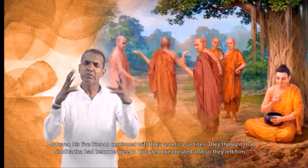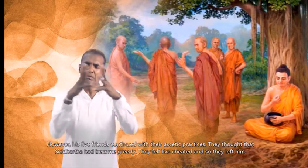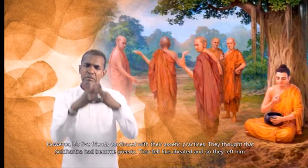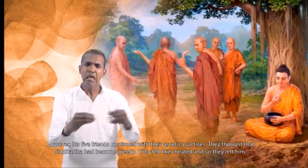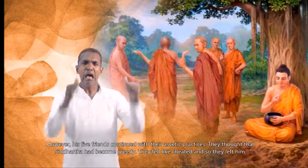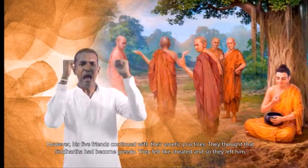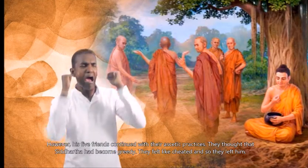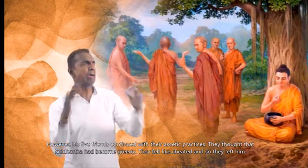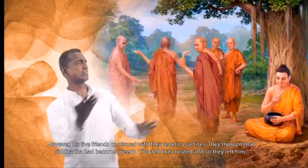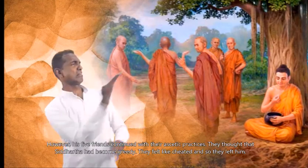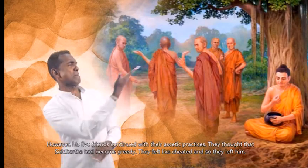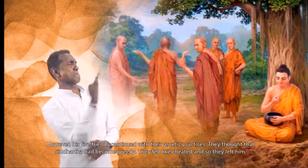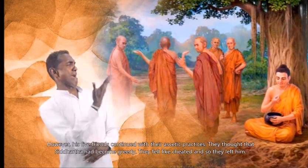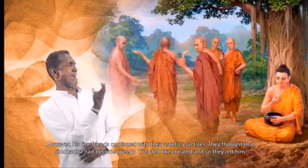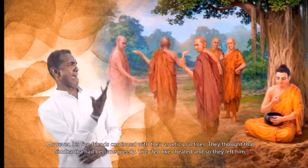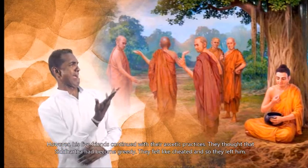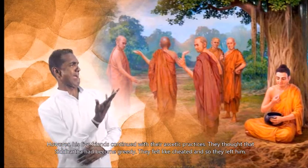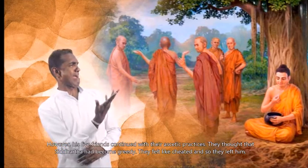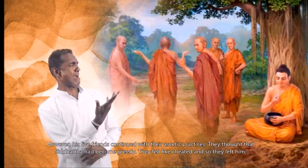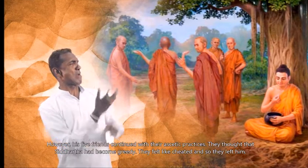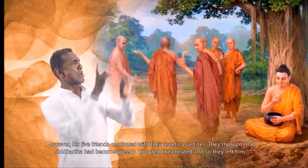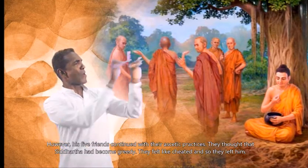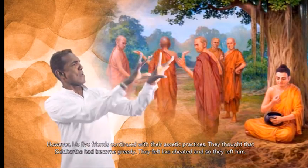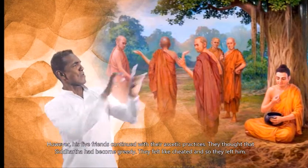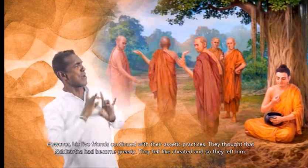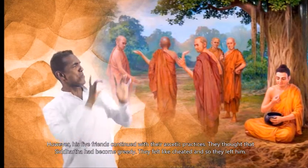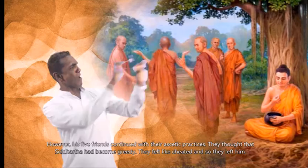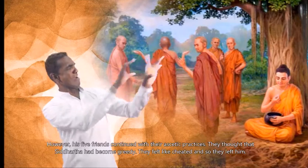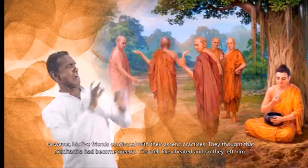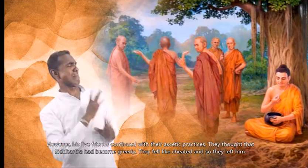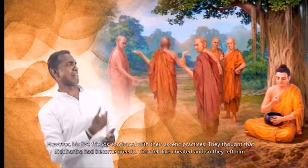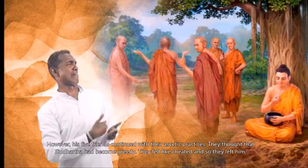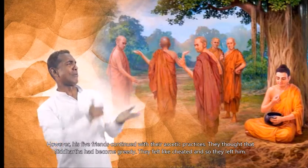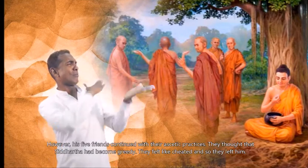greedy. They felt like cheated, and so they left him.